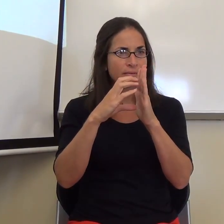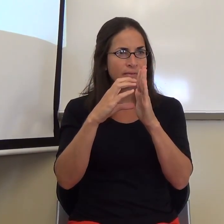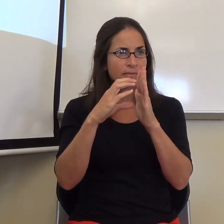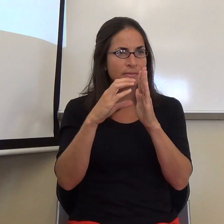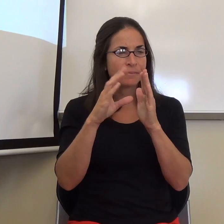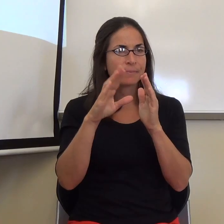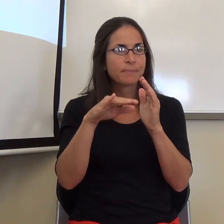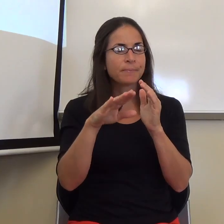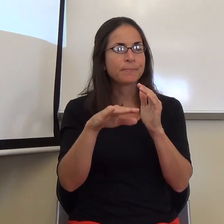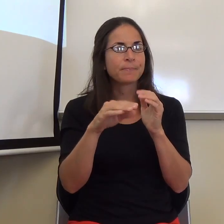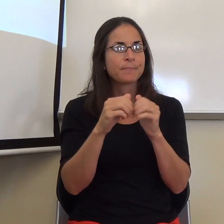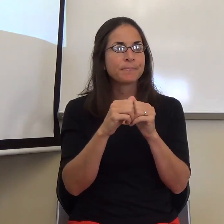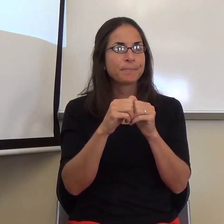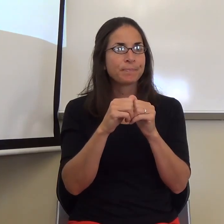What's another reversal transition?